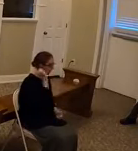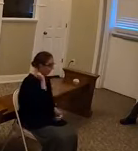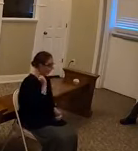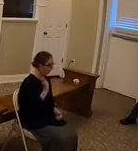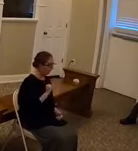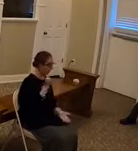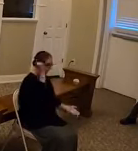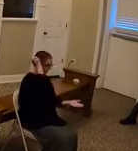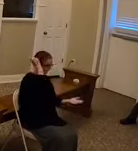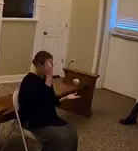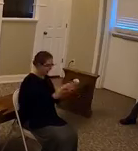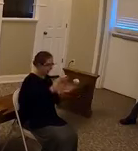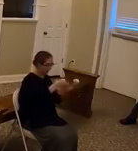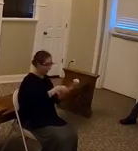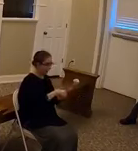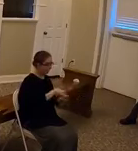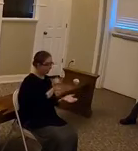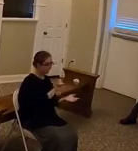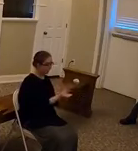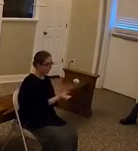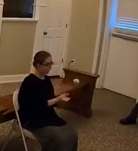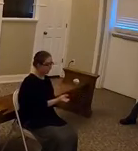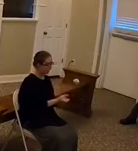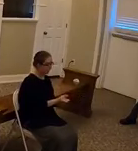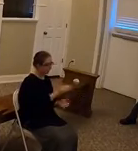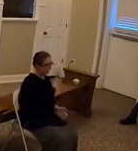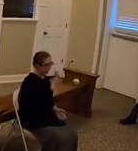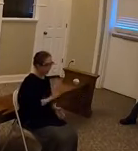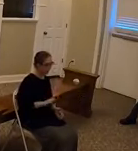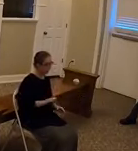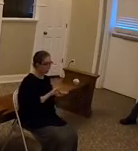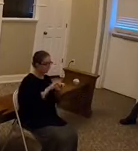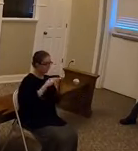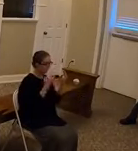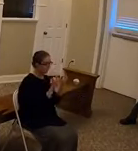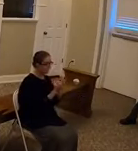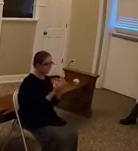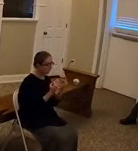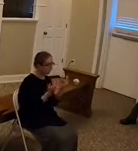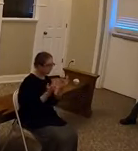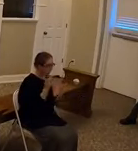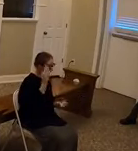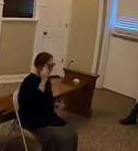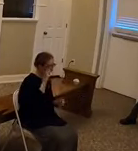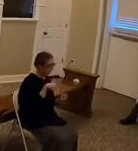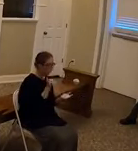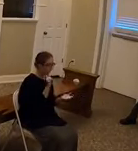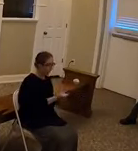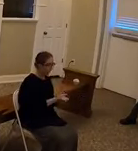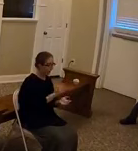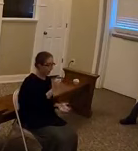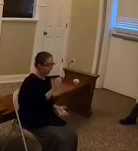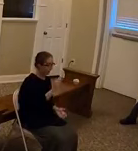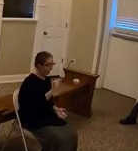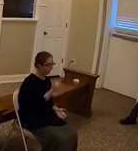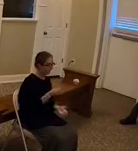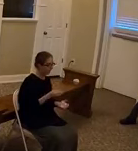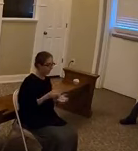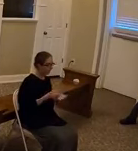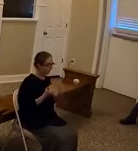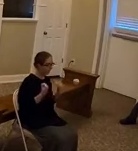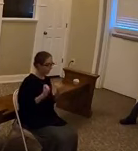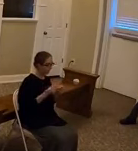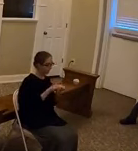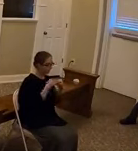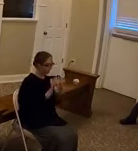when he was adopted into that Roman emperor's family, you know what? All that debt that he owed